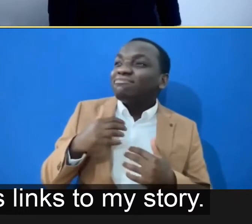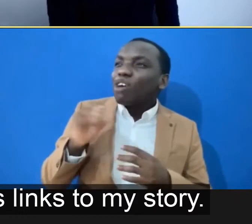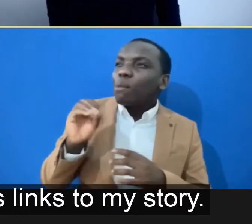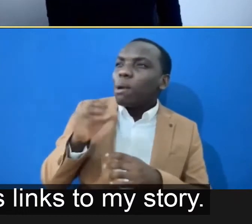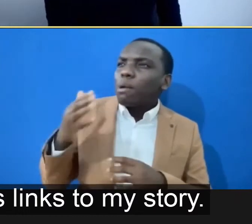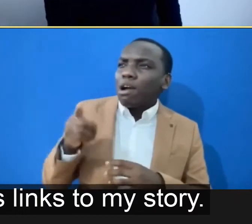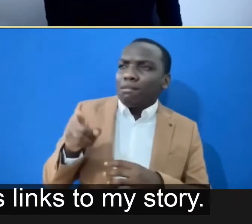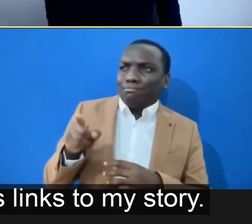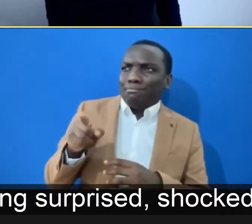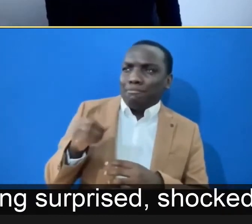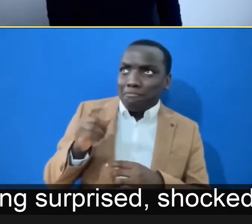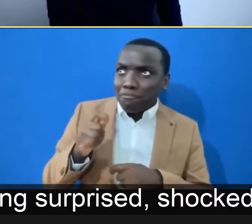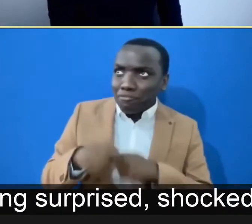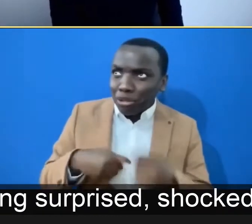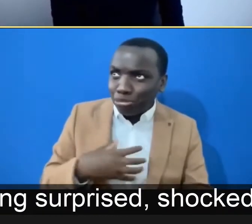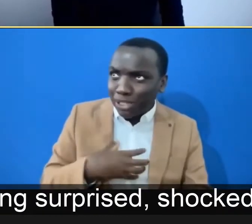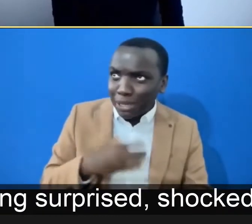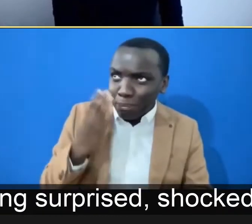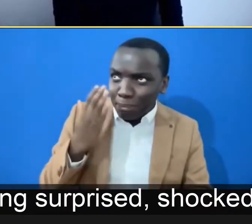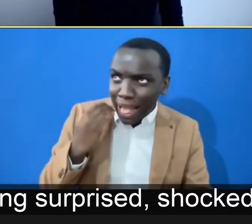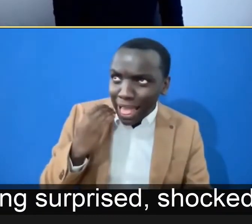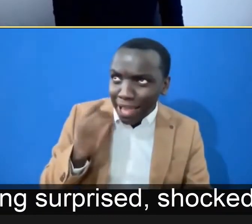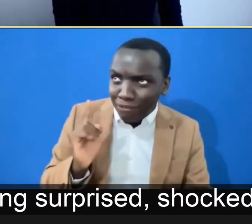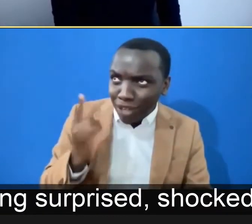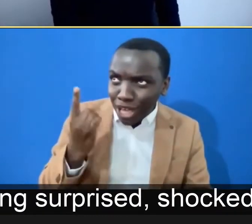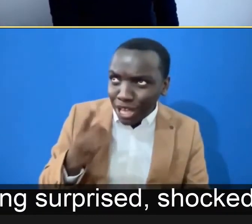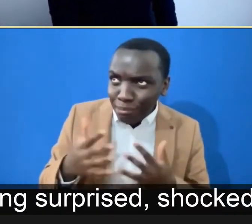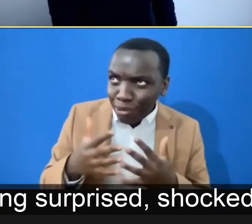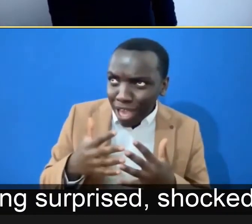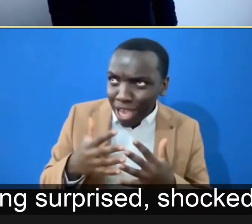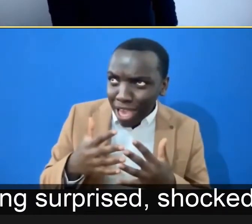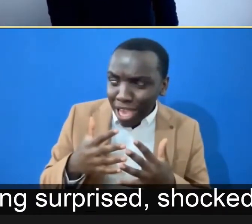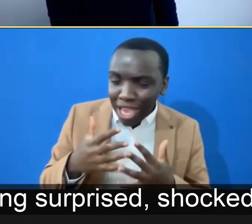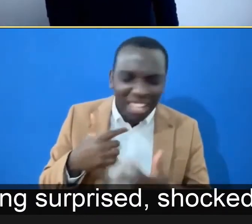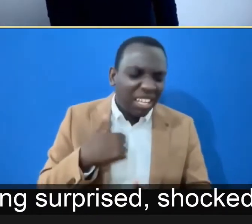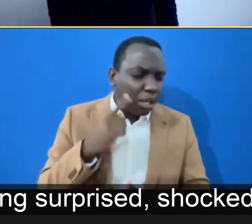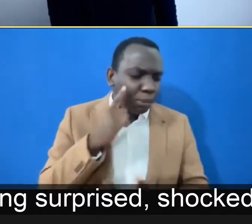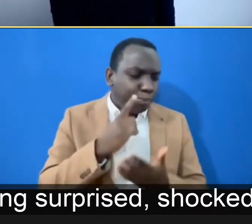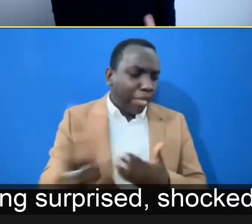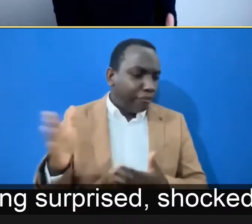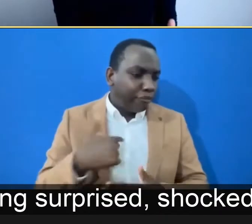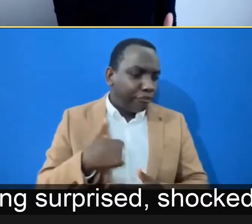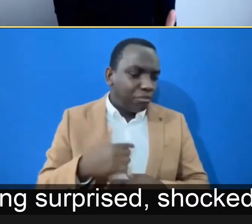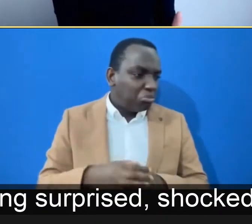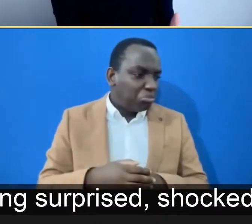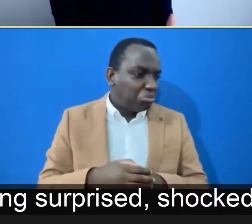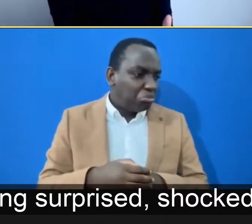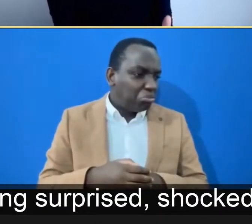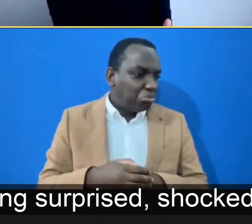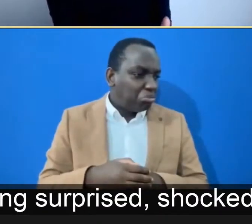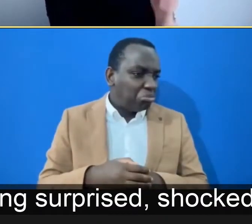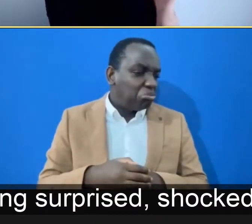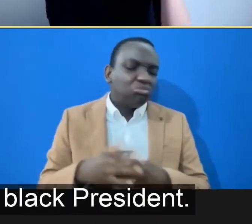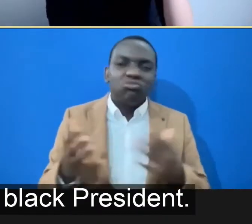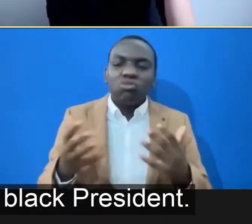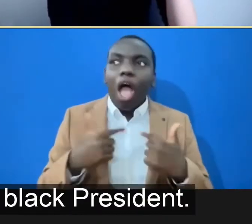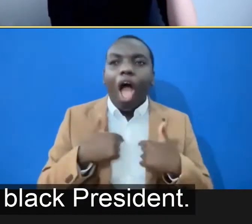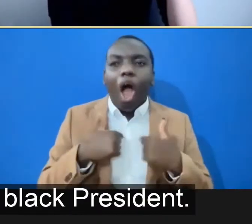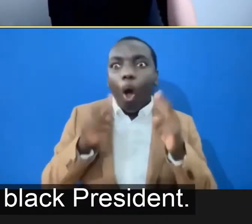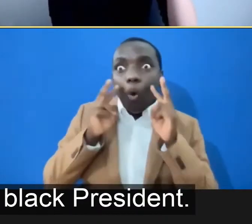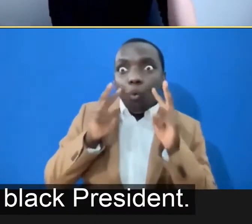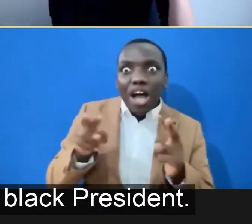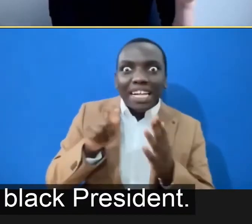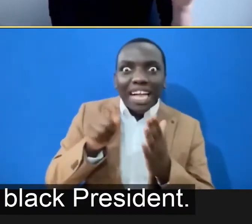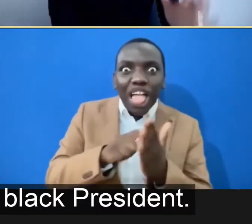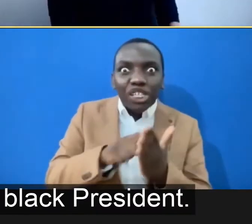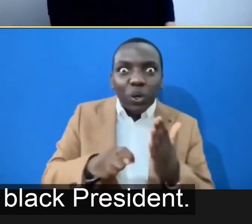to my story. I remember seeing Obama and being surprised and shocked that there was